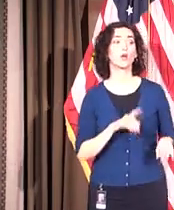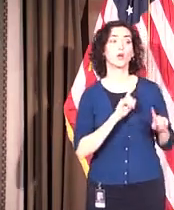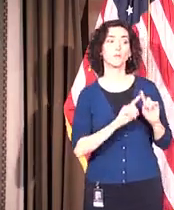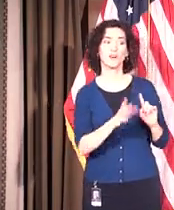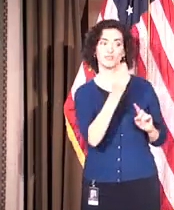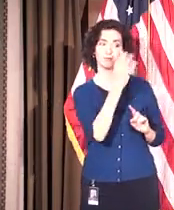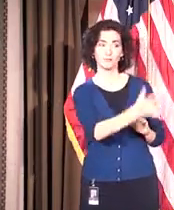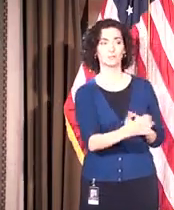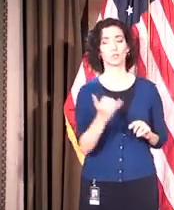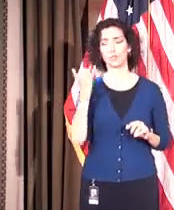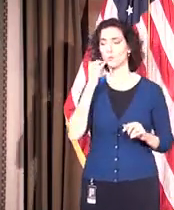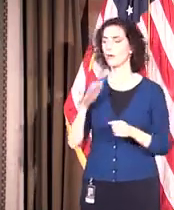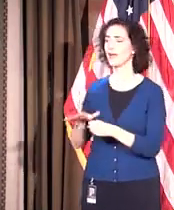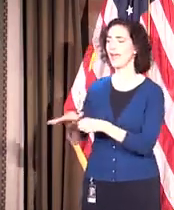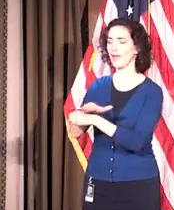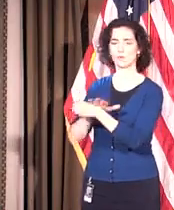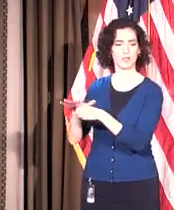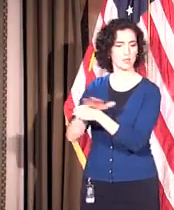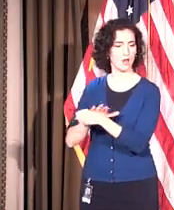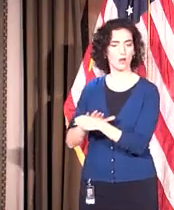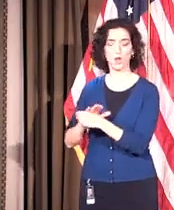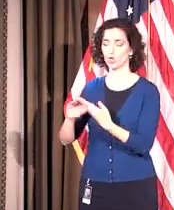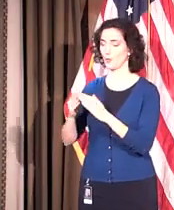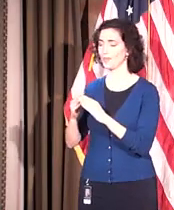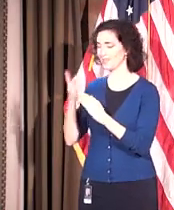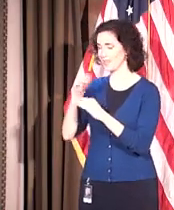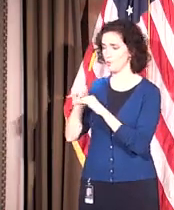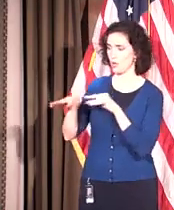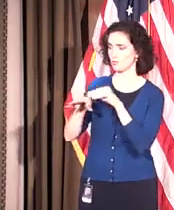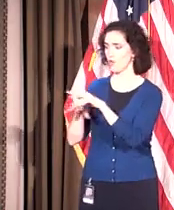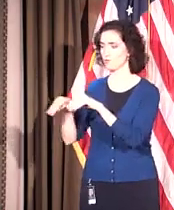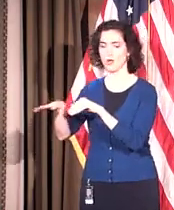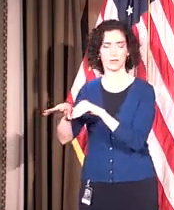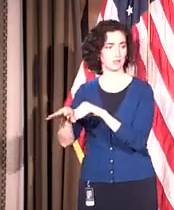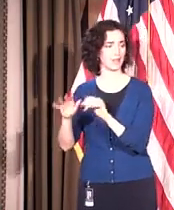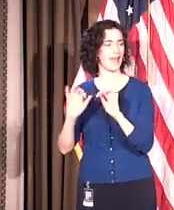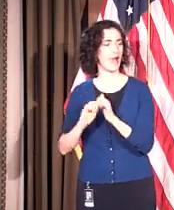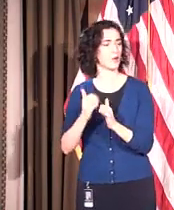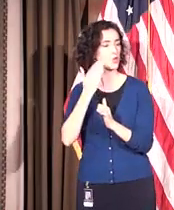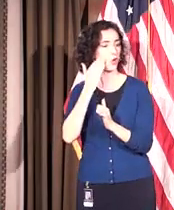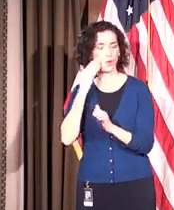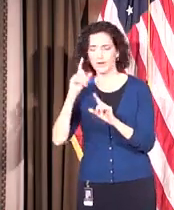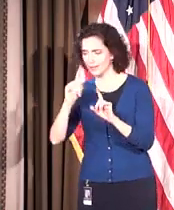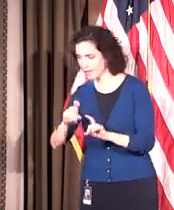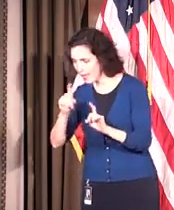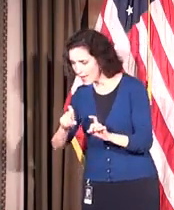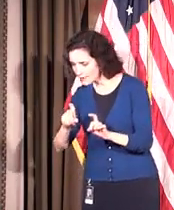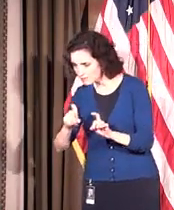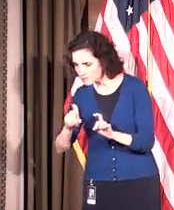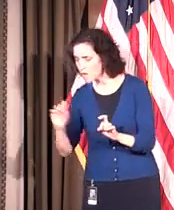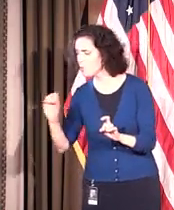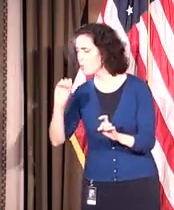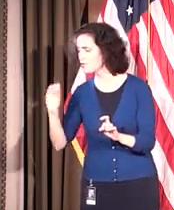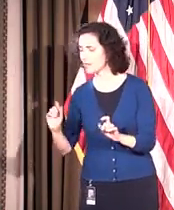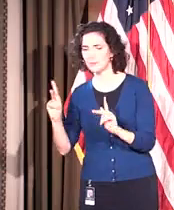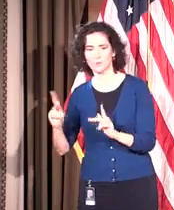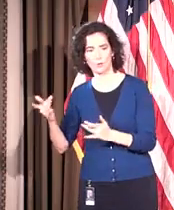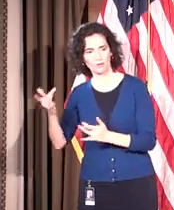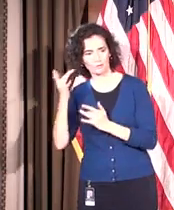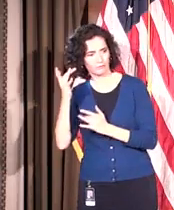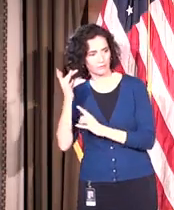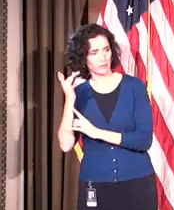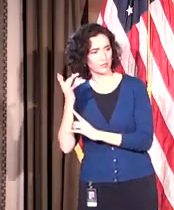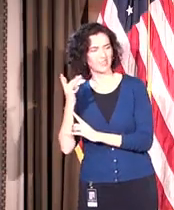community transmission that is elevated as evidenced by high positivity, meaning in addition to 10%,